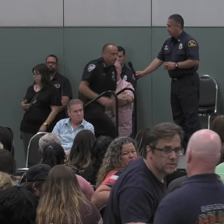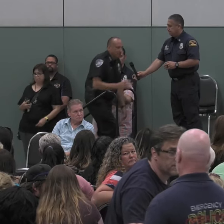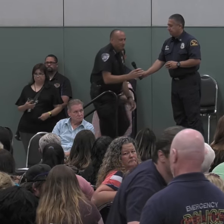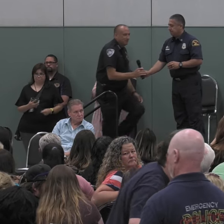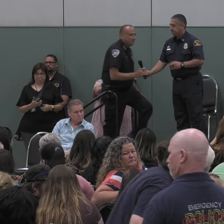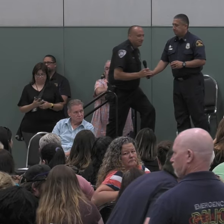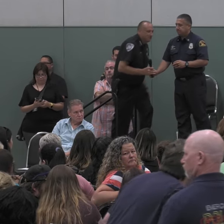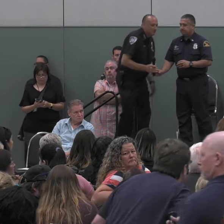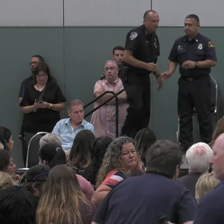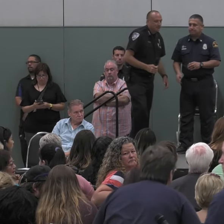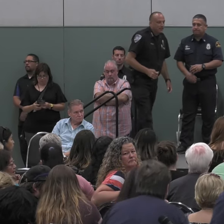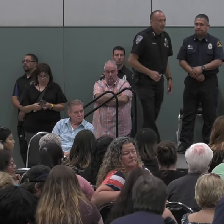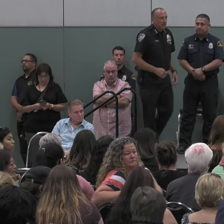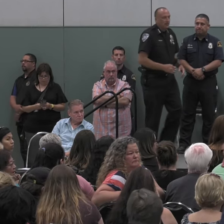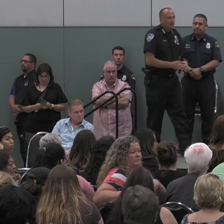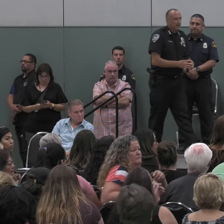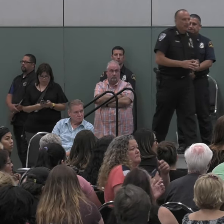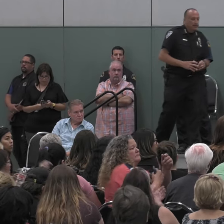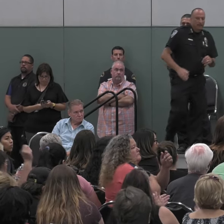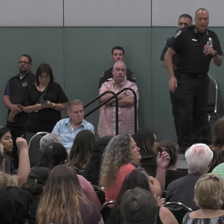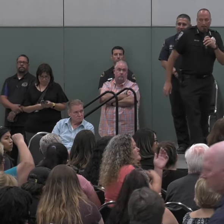Thank you,